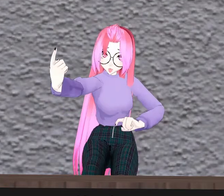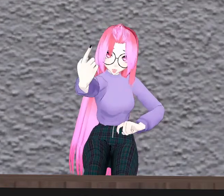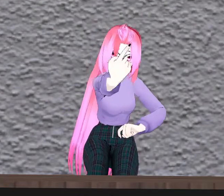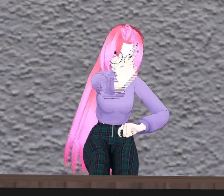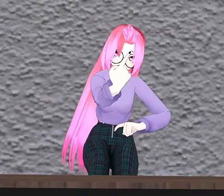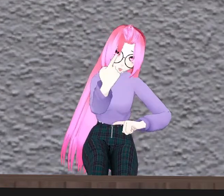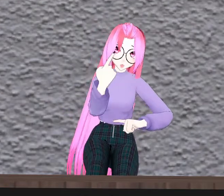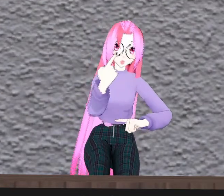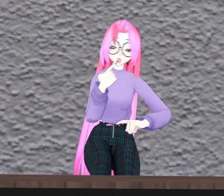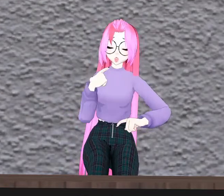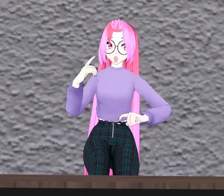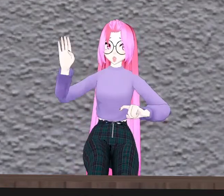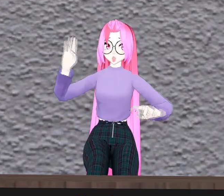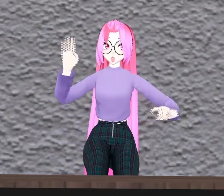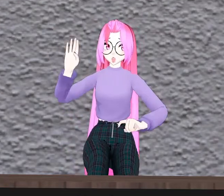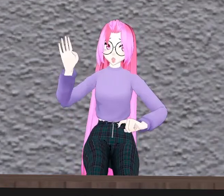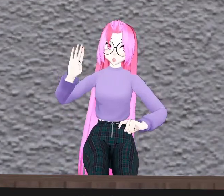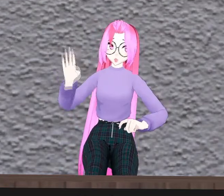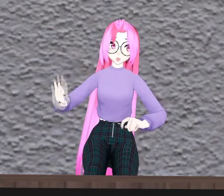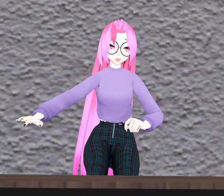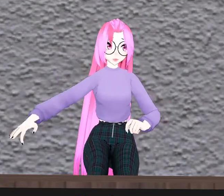to me and say, hello, Jenny.